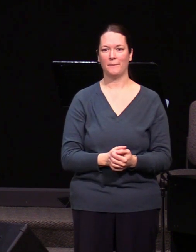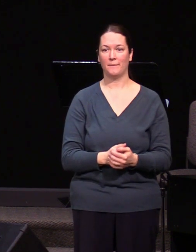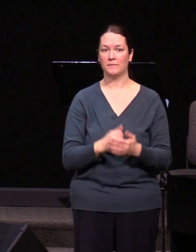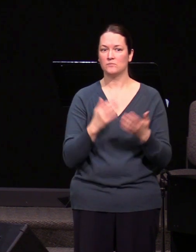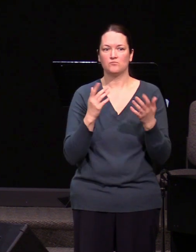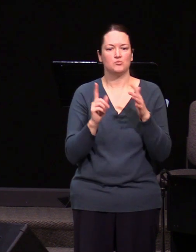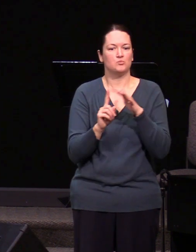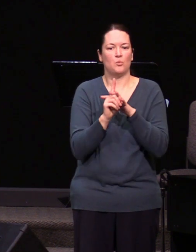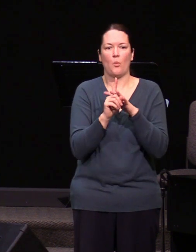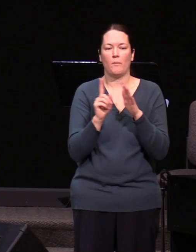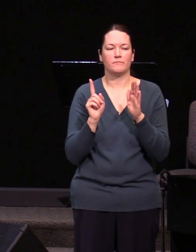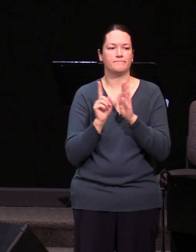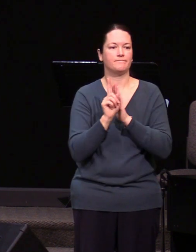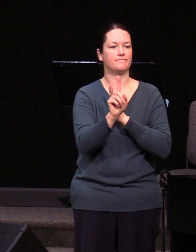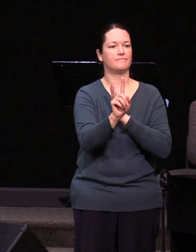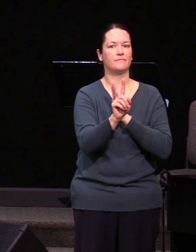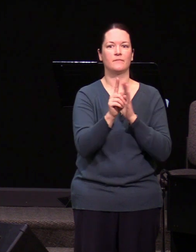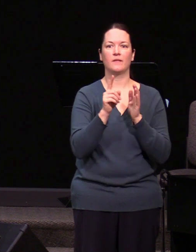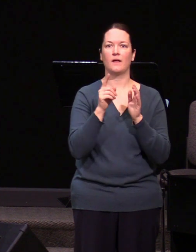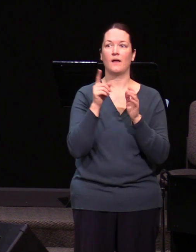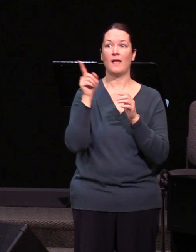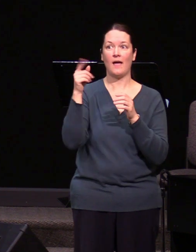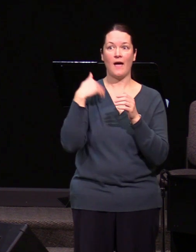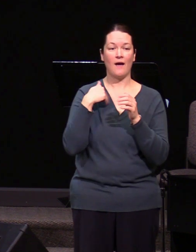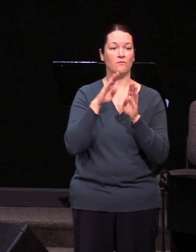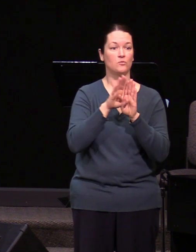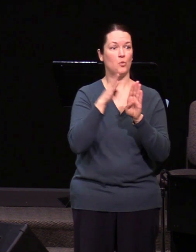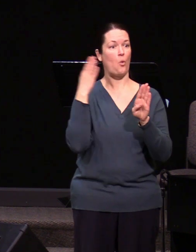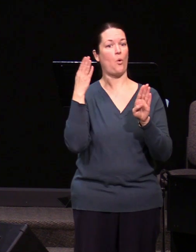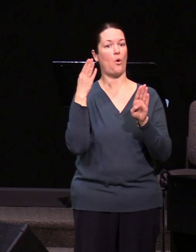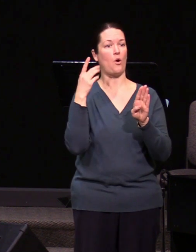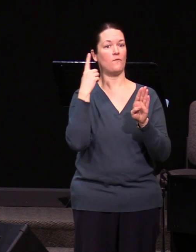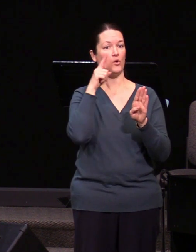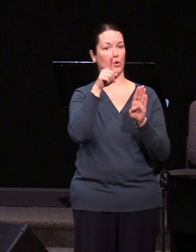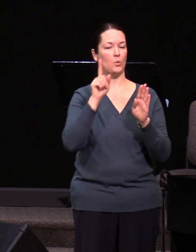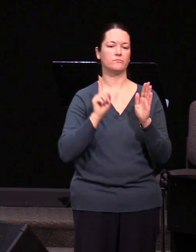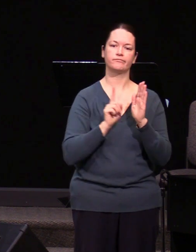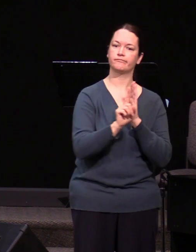He wants you to walk through the doors that he opens for you.